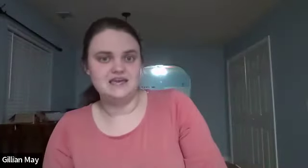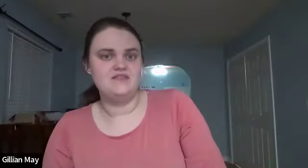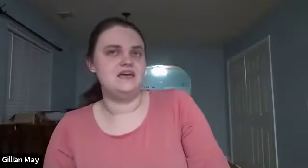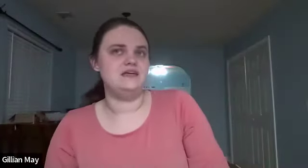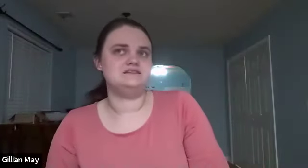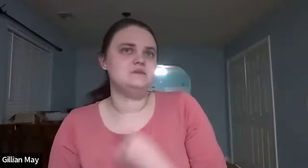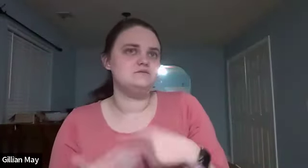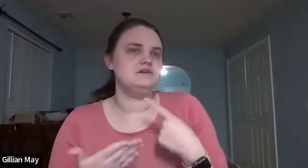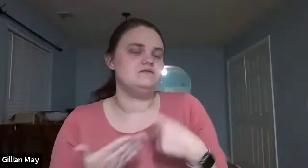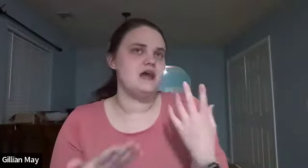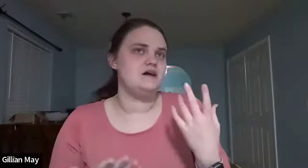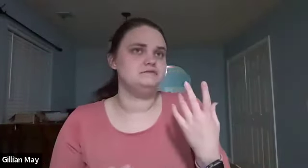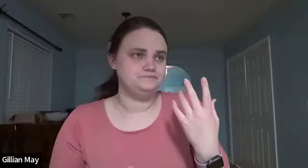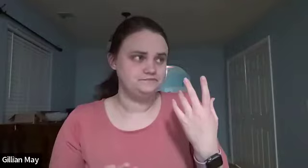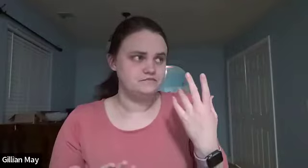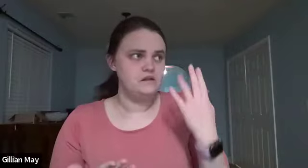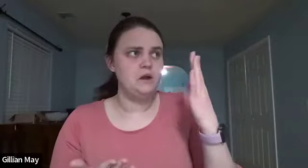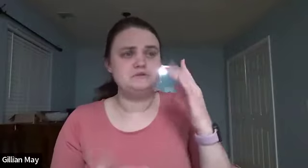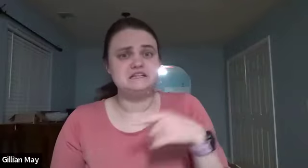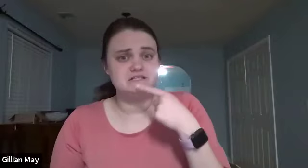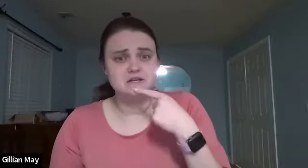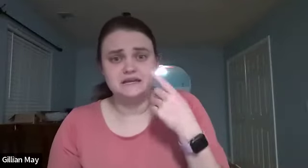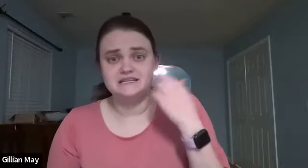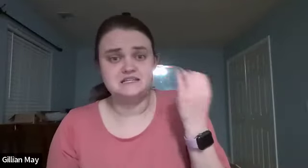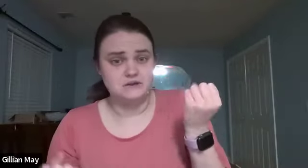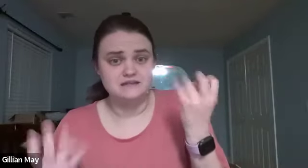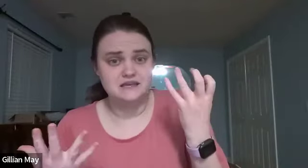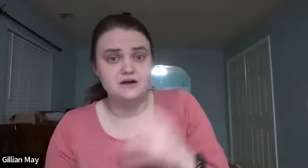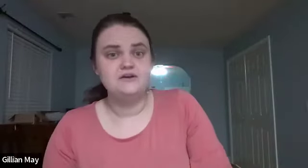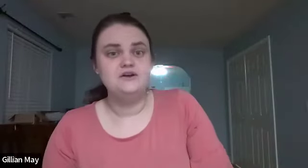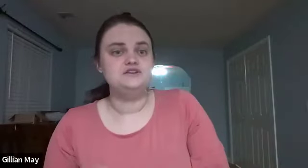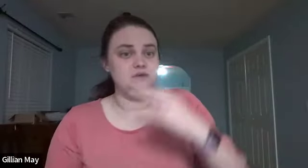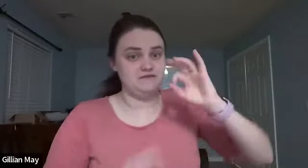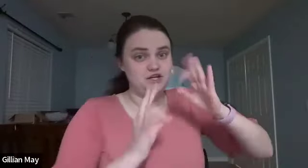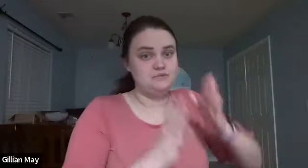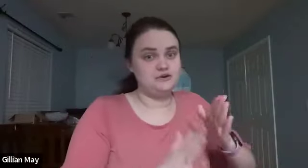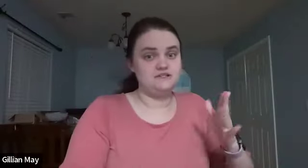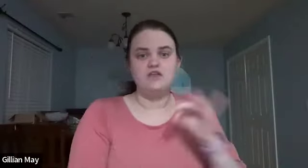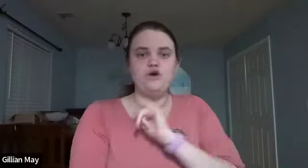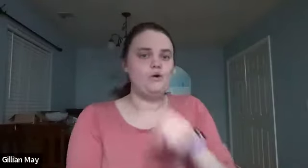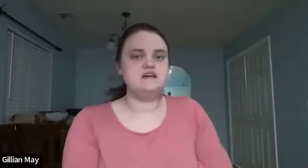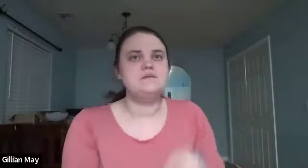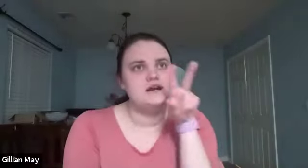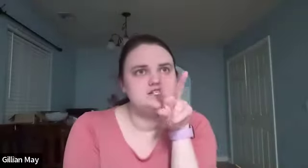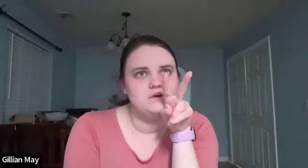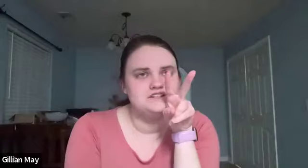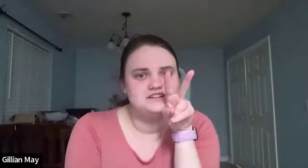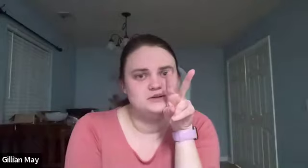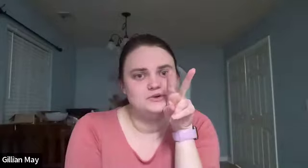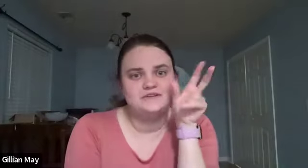And then sometimes we'll even have our presenter is hearing and doesn't know ASL. So we have interpreters. The whole time I just watch the interpreter. Like